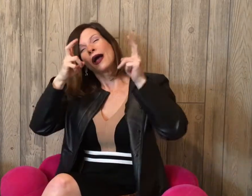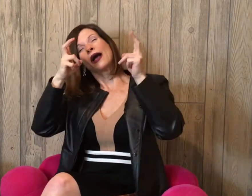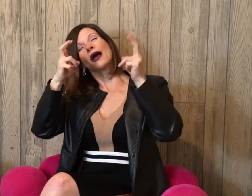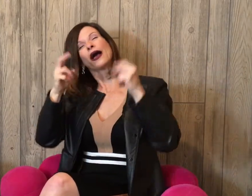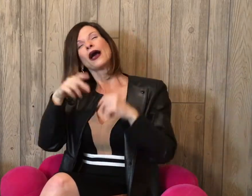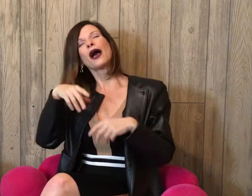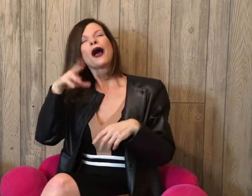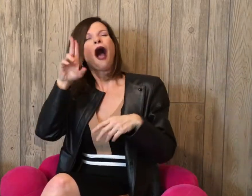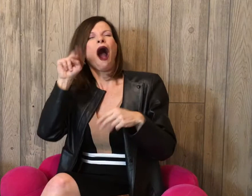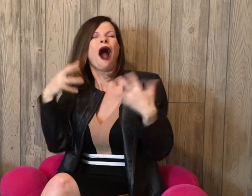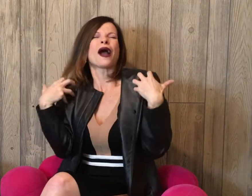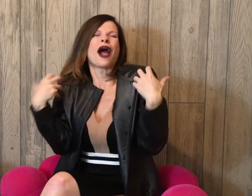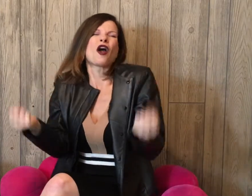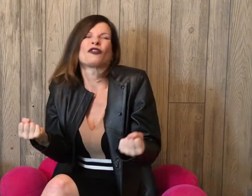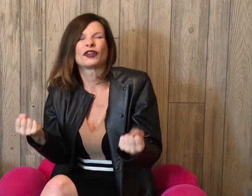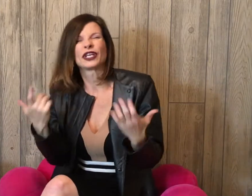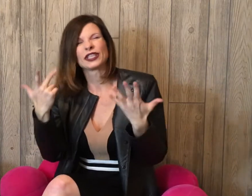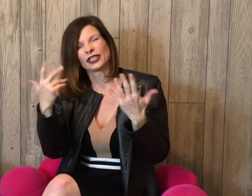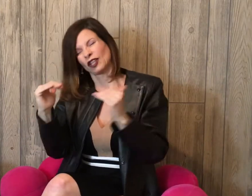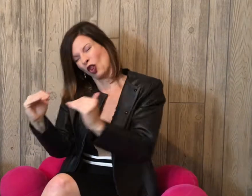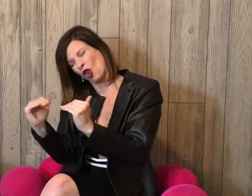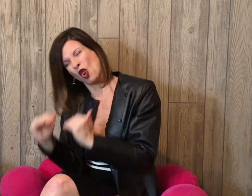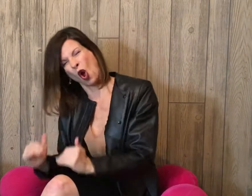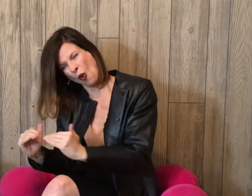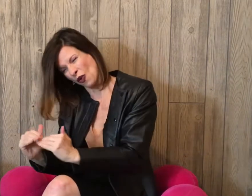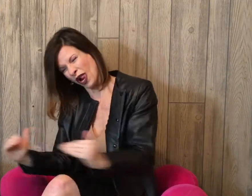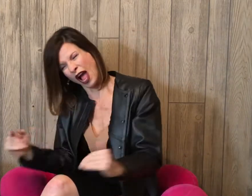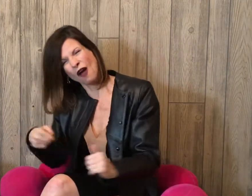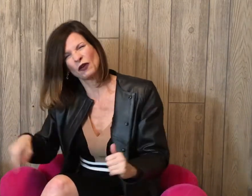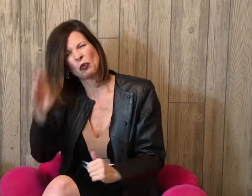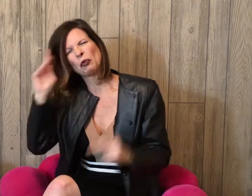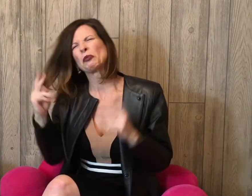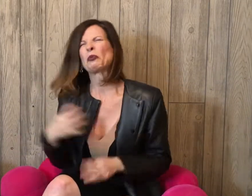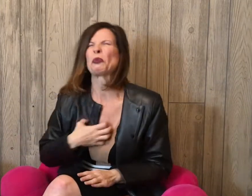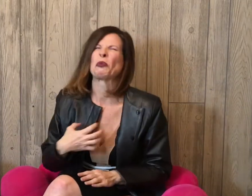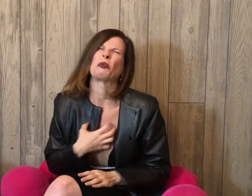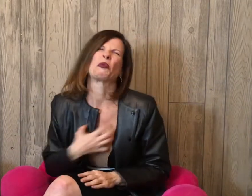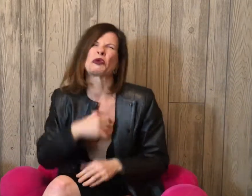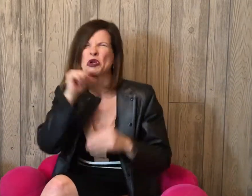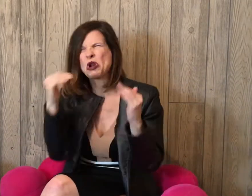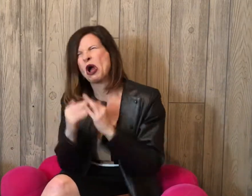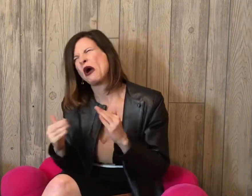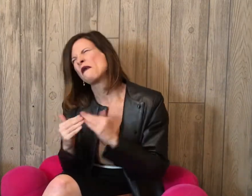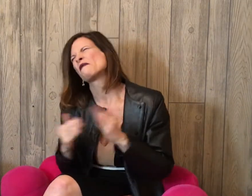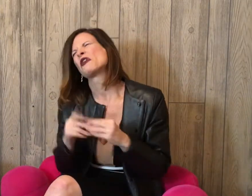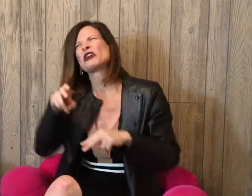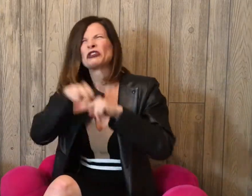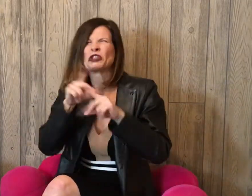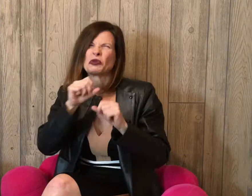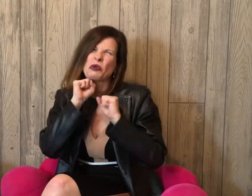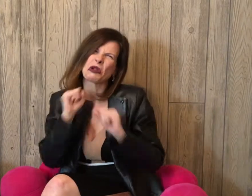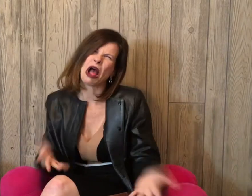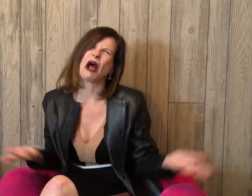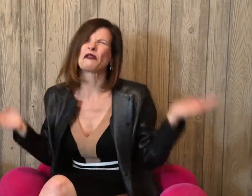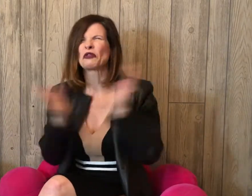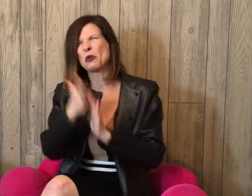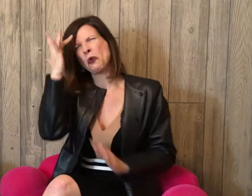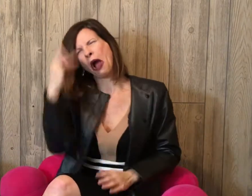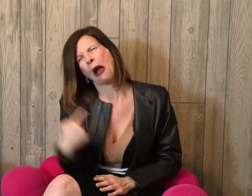get by. It's considered being emotionally unhealthy to sit down and not do anything. It's not